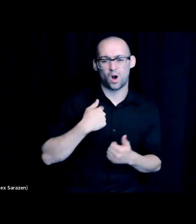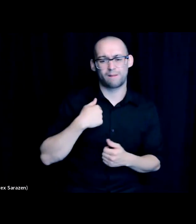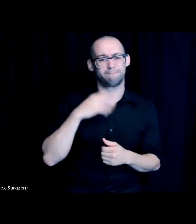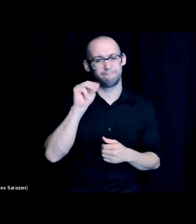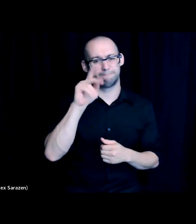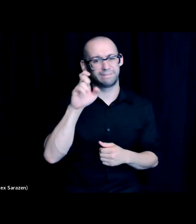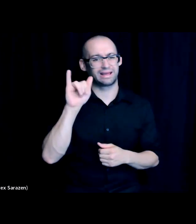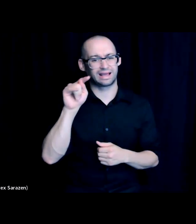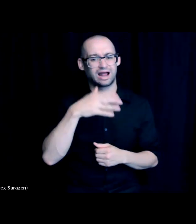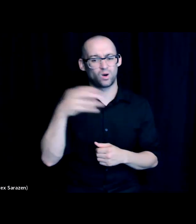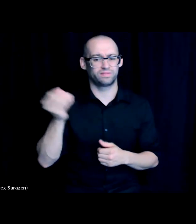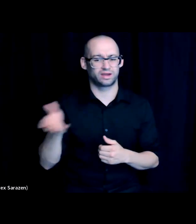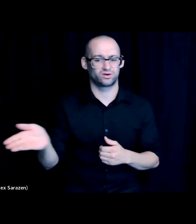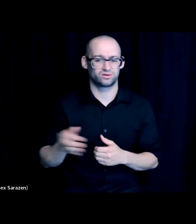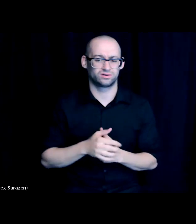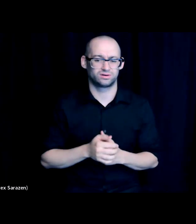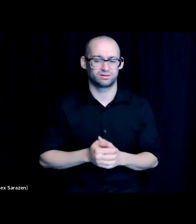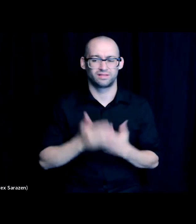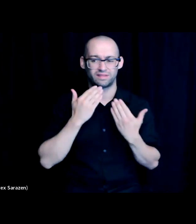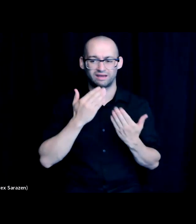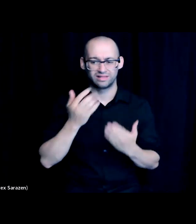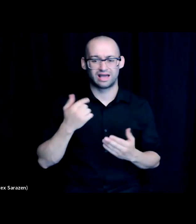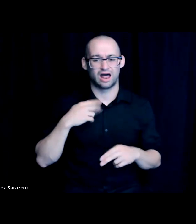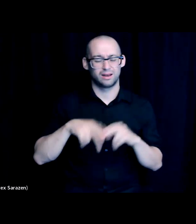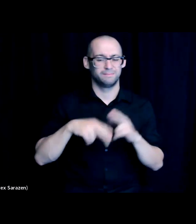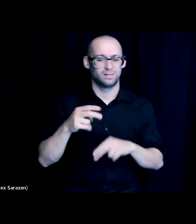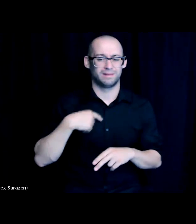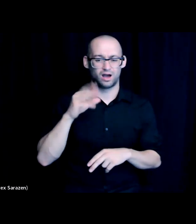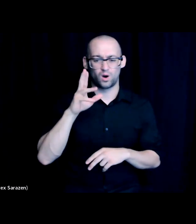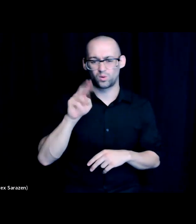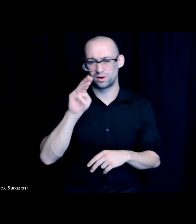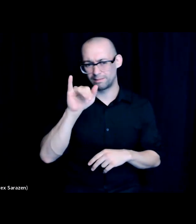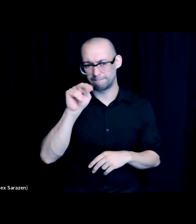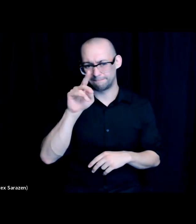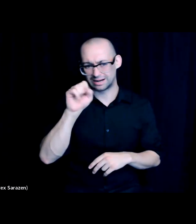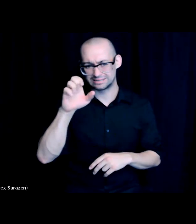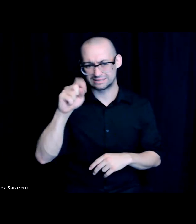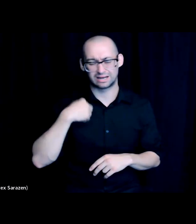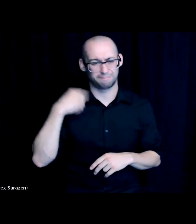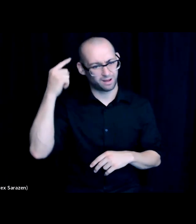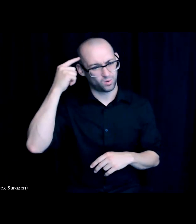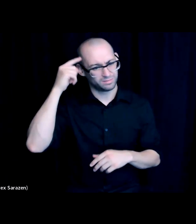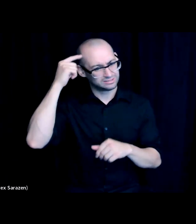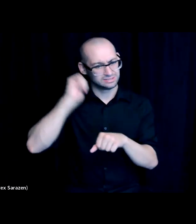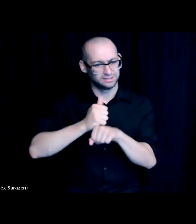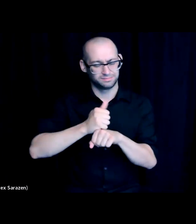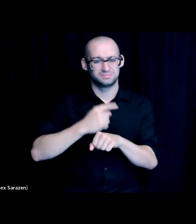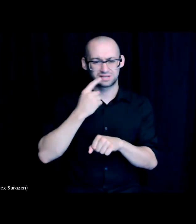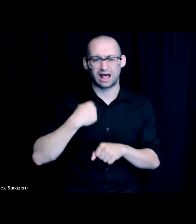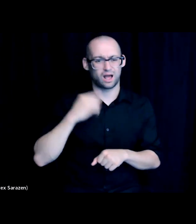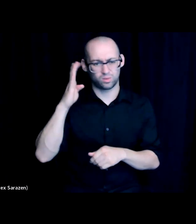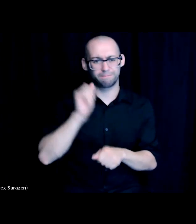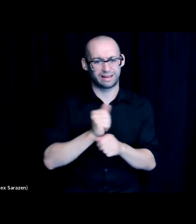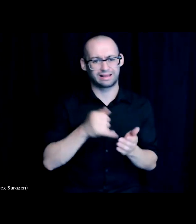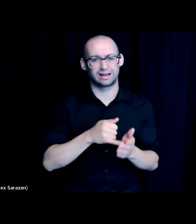out here? And thankfully I had built my own mindset in there that I'm going to make it no matter what. But it was terrifying, not knowing